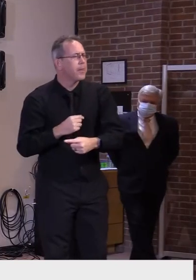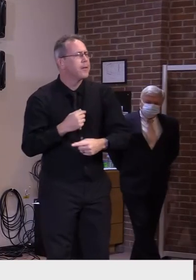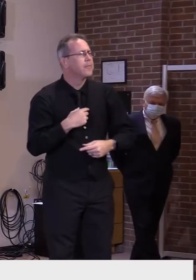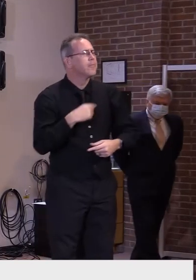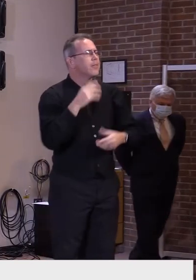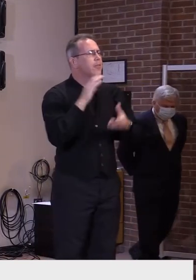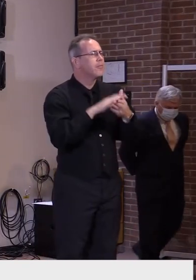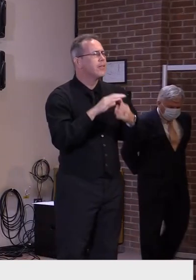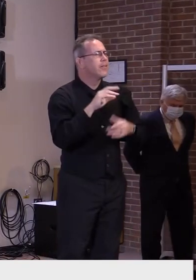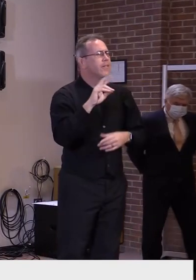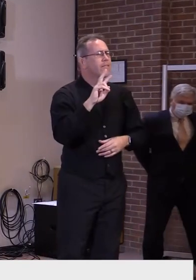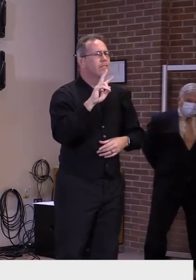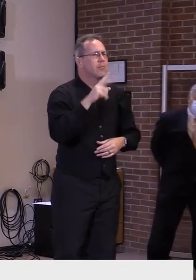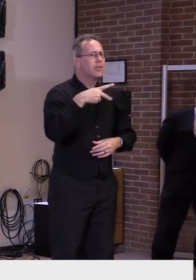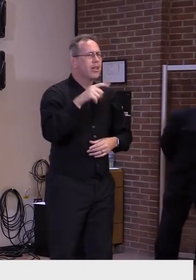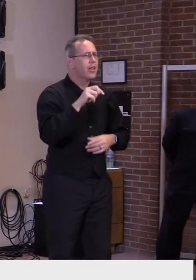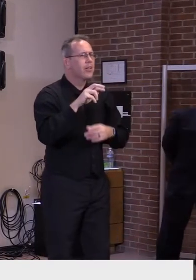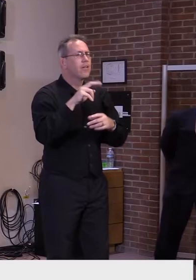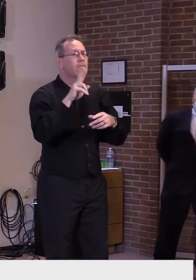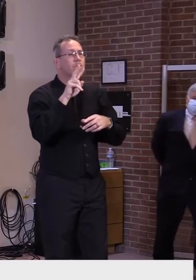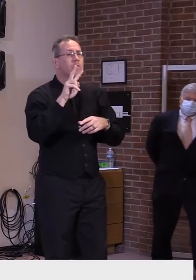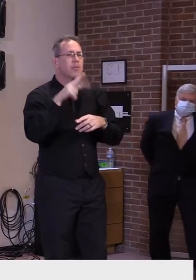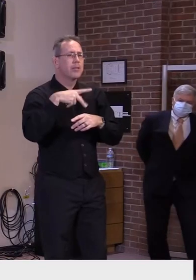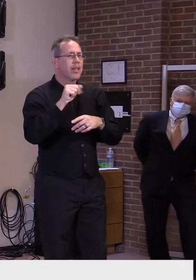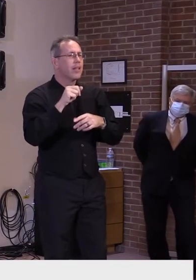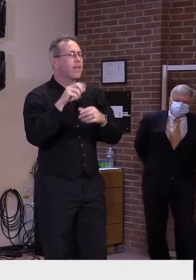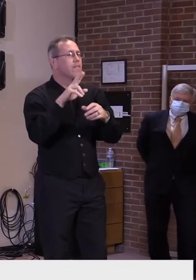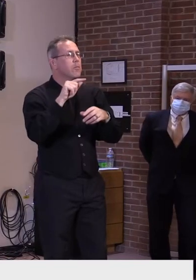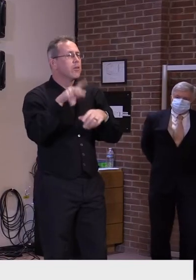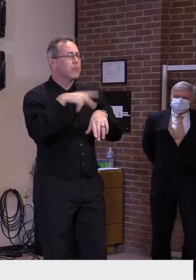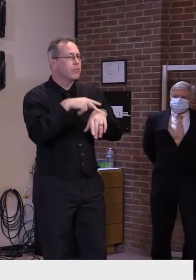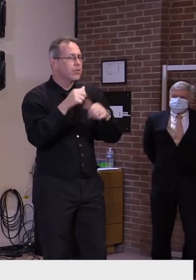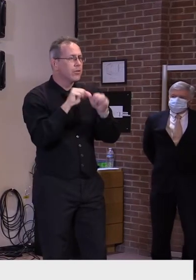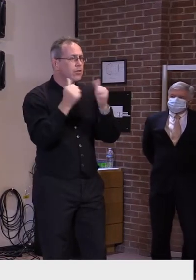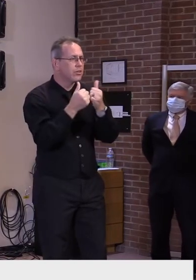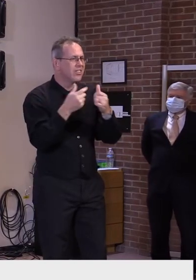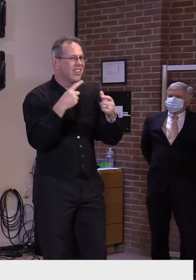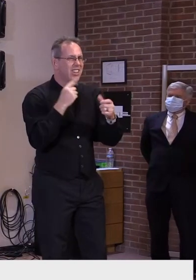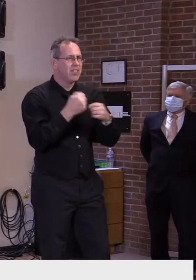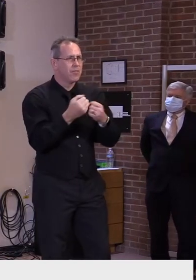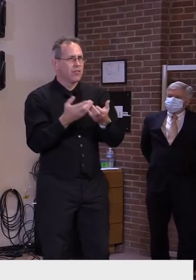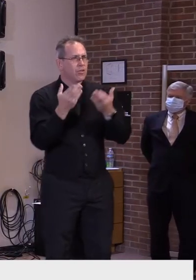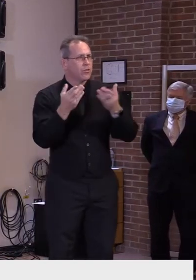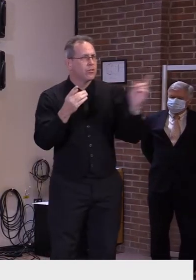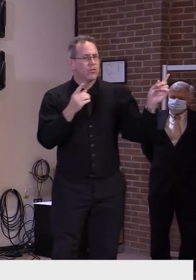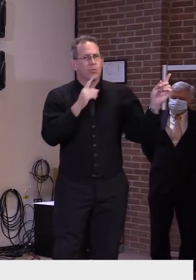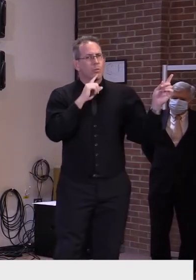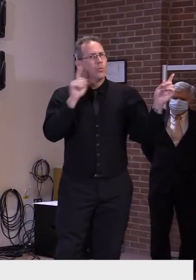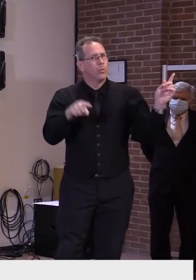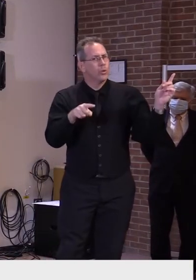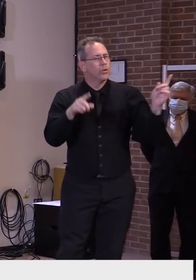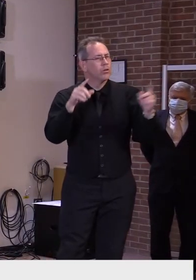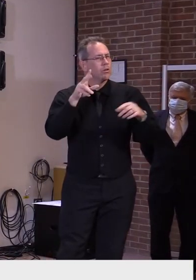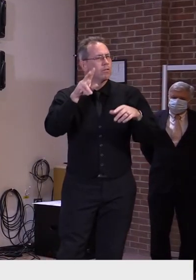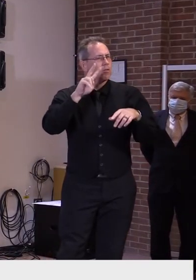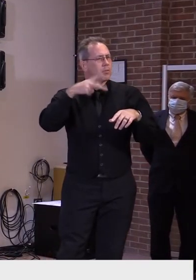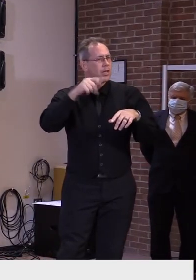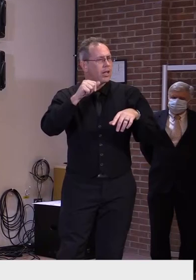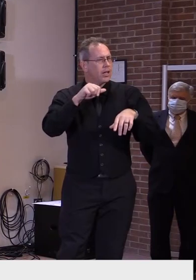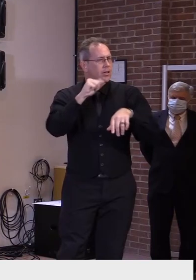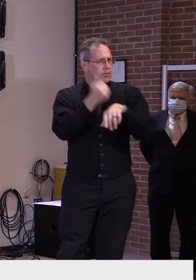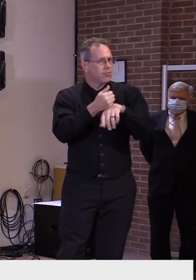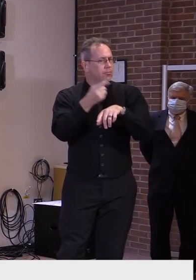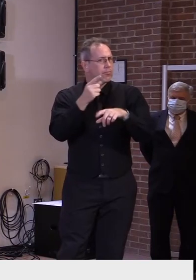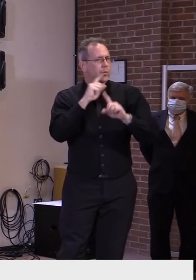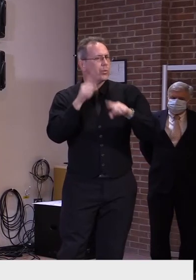that previous question might be a better question for them, but we believe that they're going to follow that. Not to take any more time,